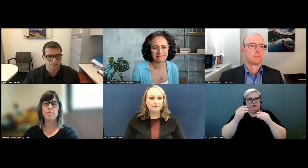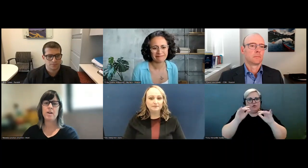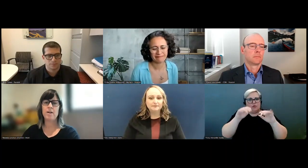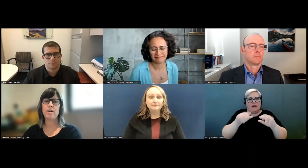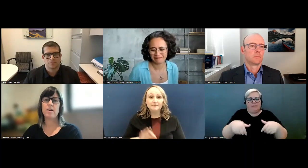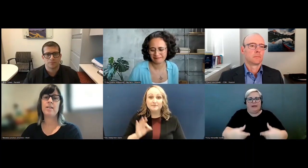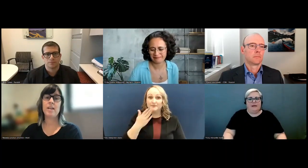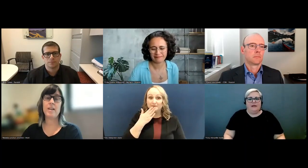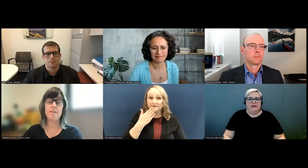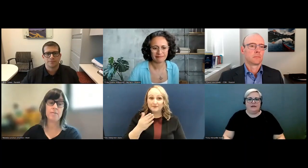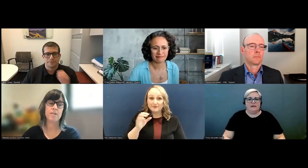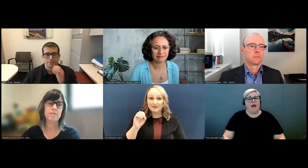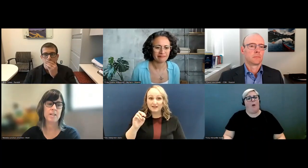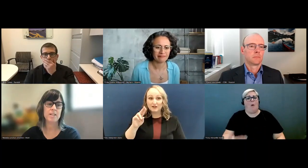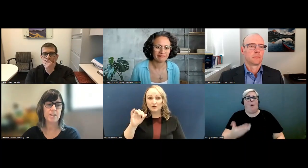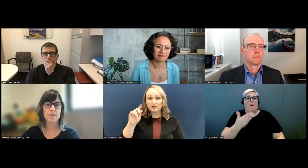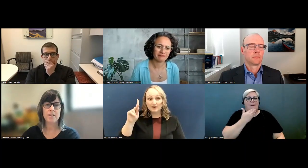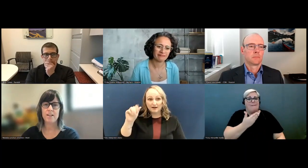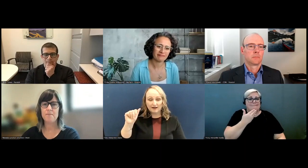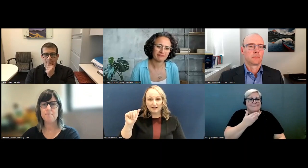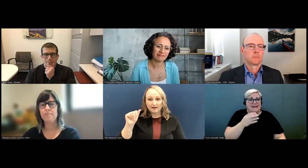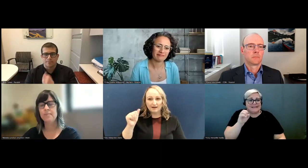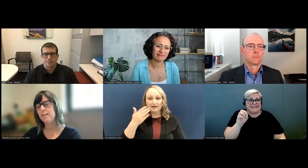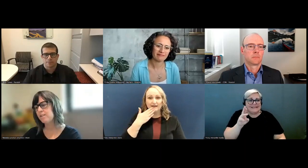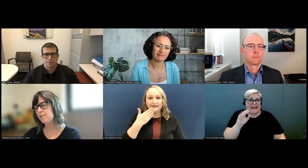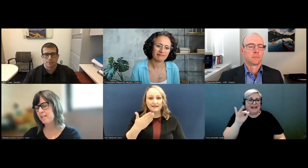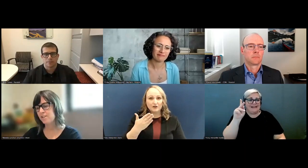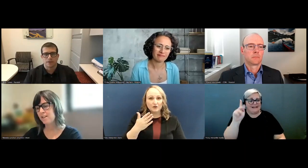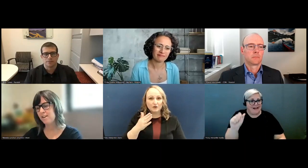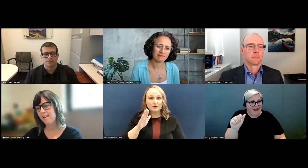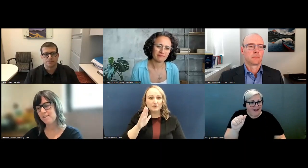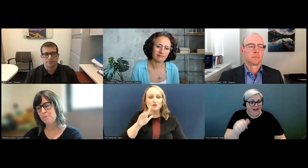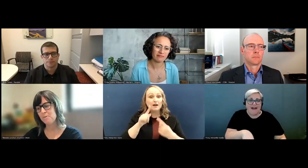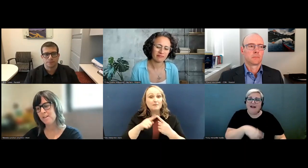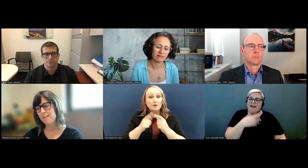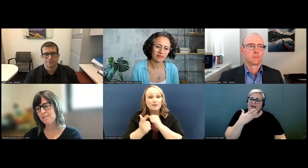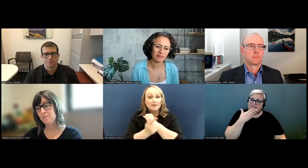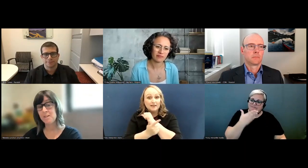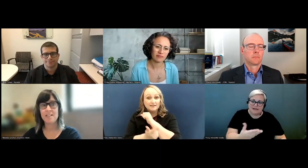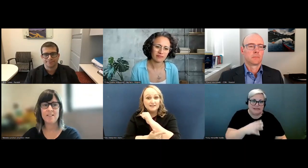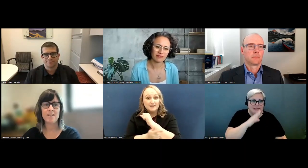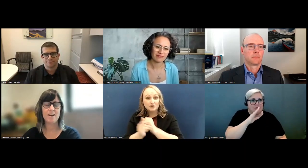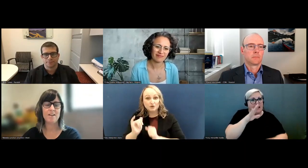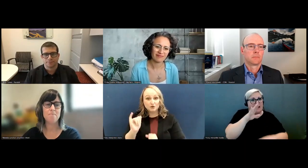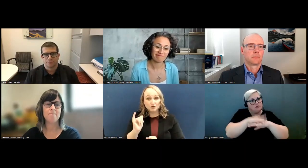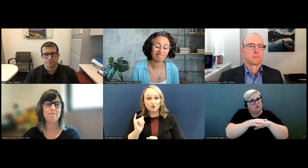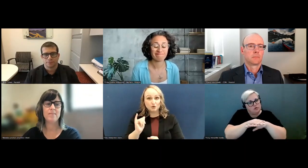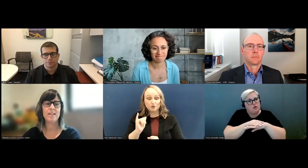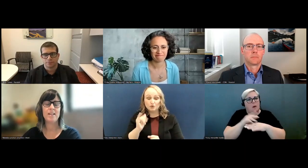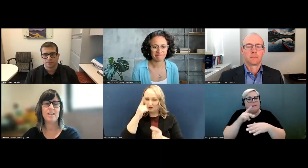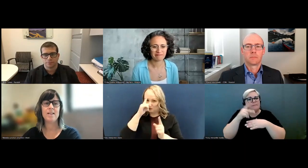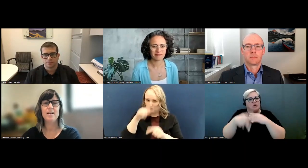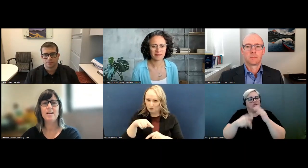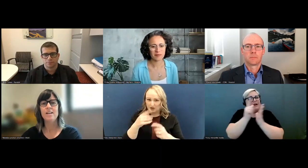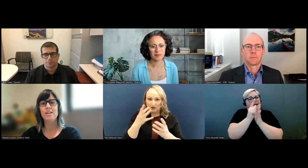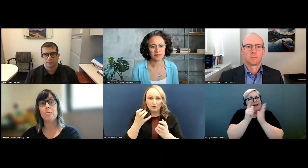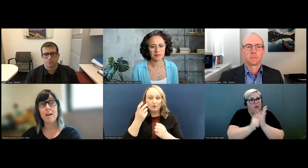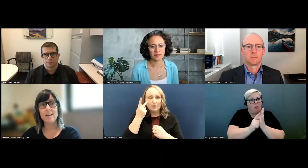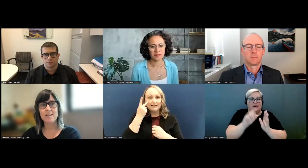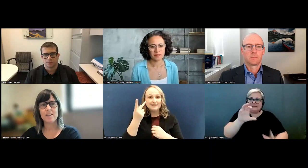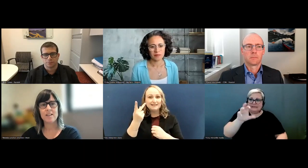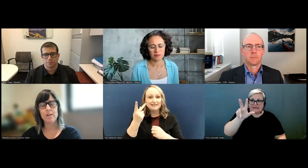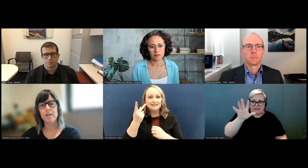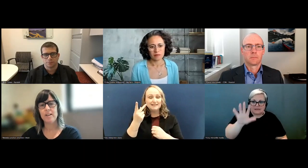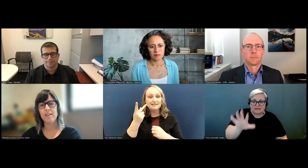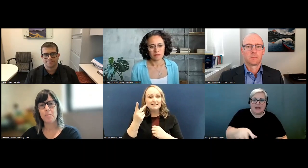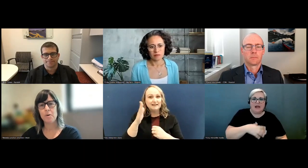Thank you, Erica, and thank you for touching on the legislation there. Yes, we really also want to see the